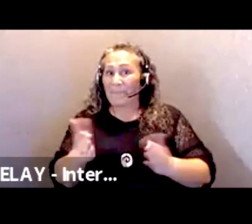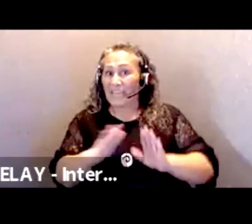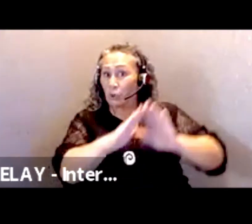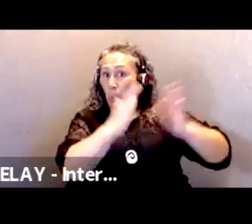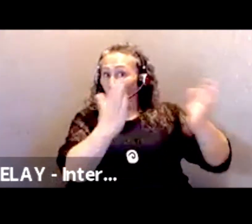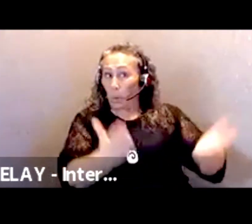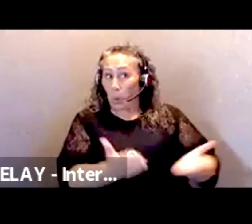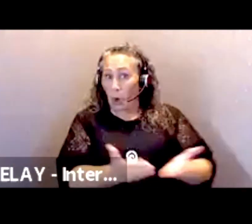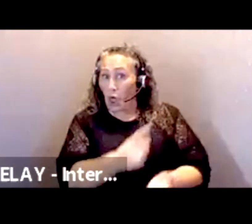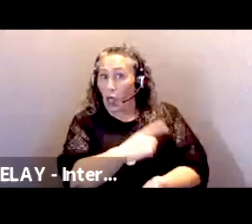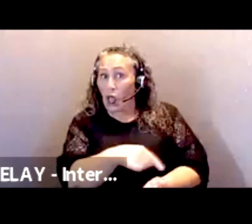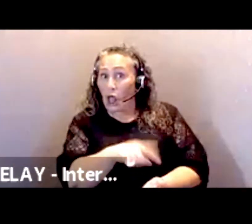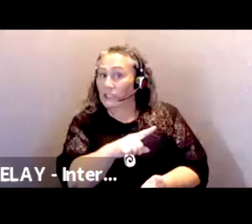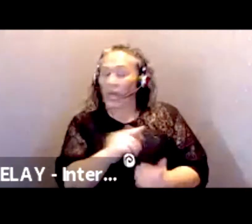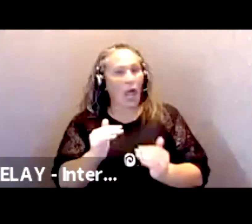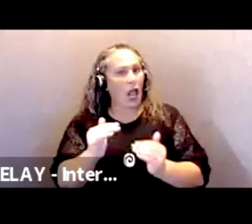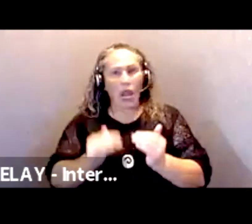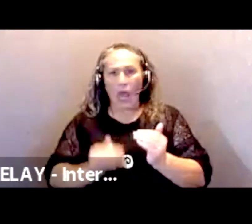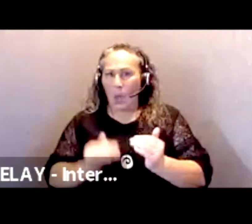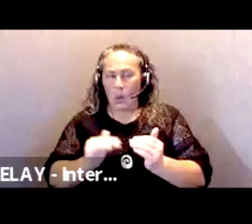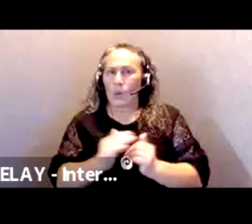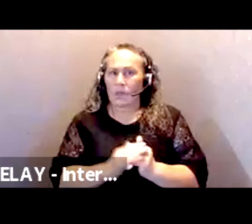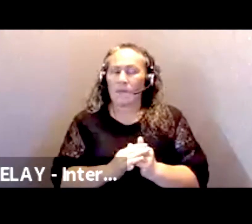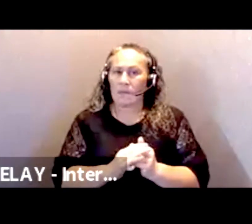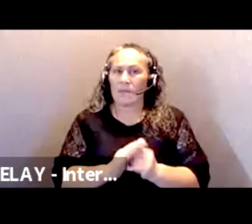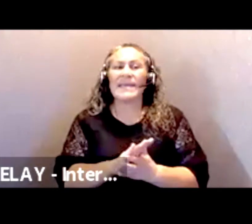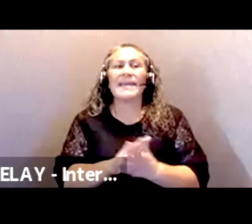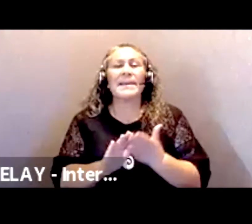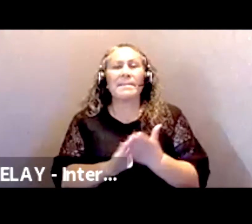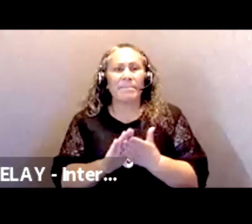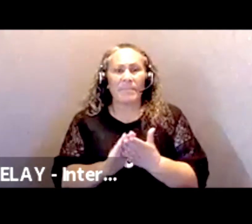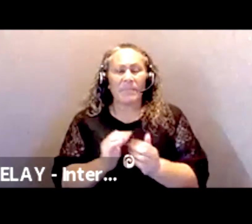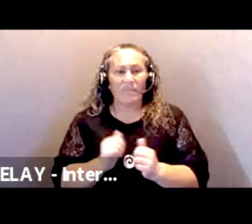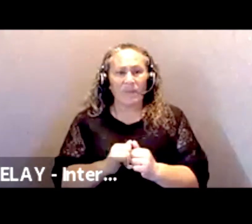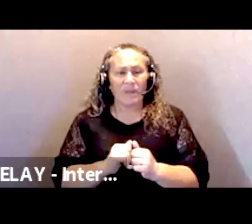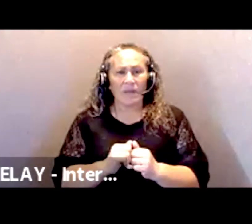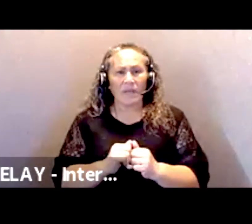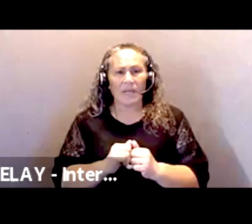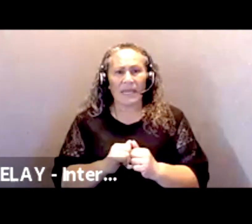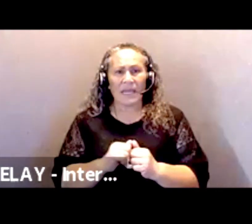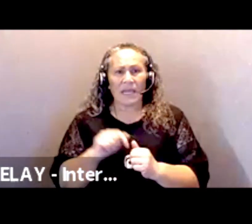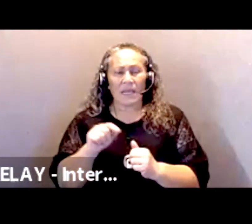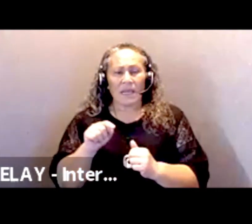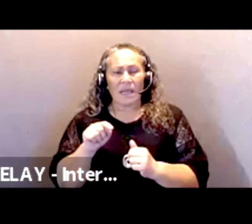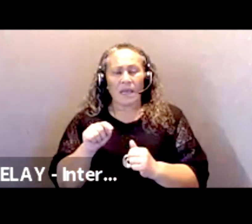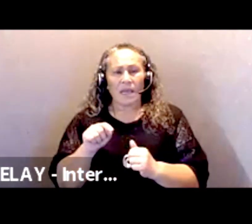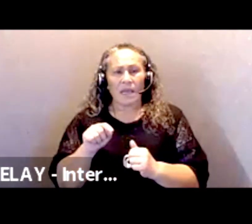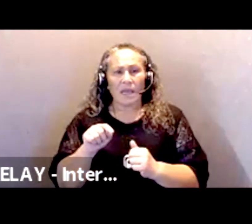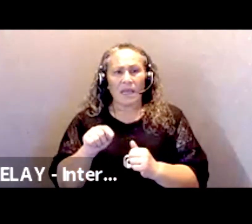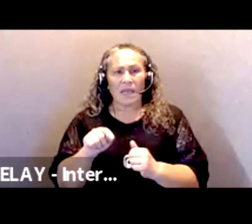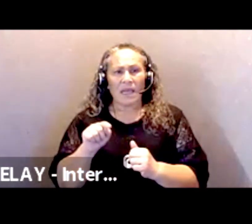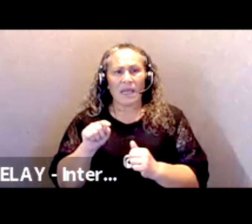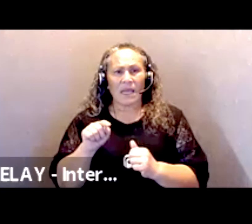were diagnosed today are almost able to be picked out street by street. And that's very